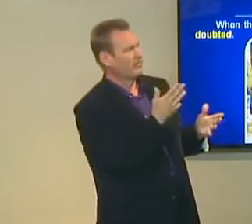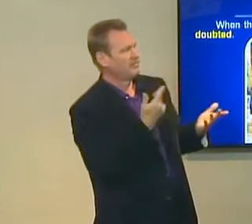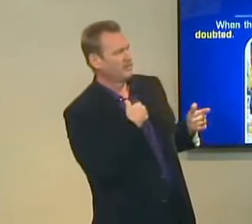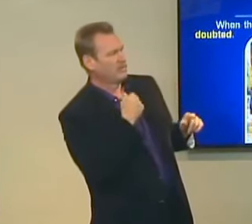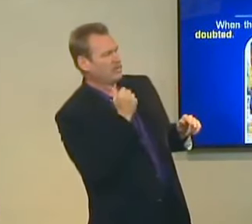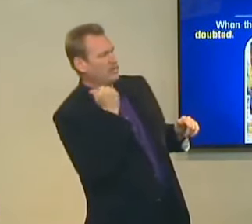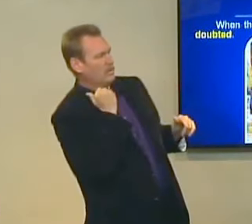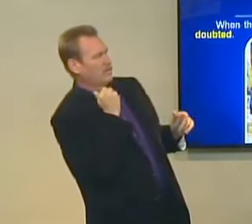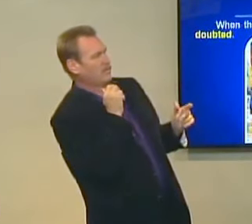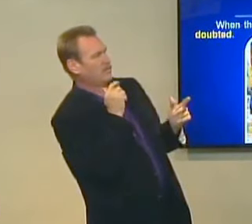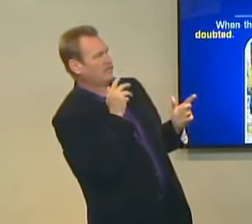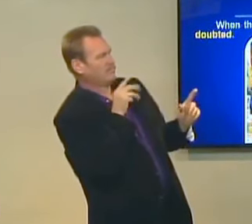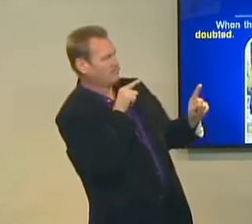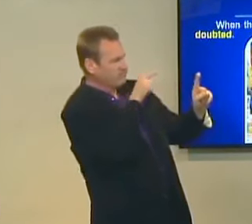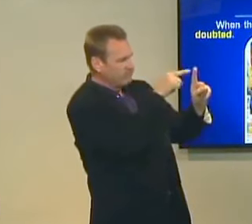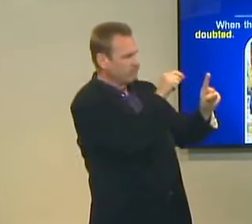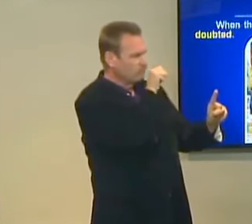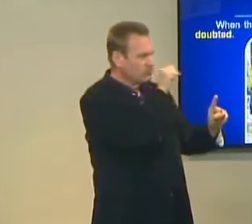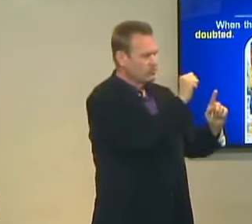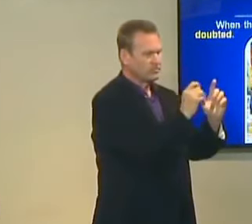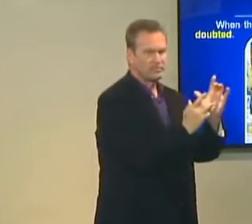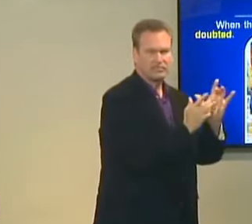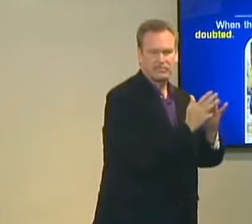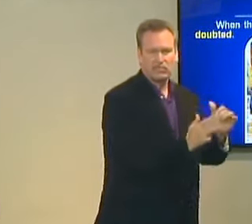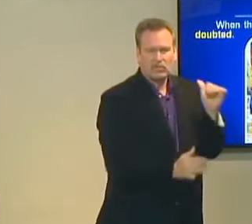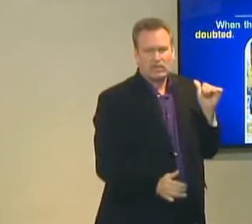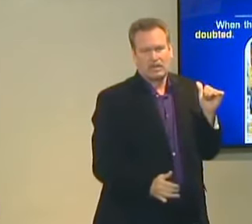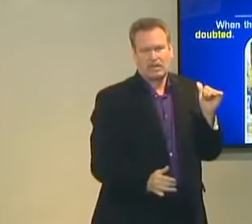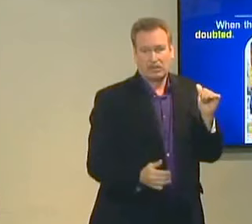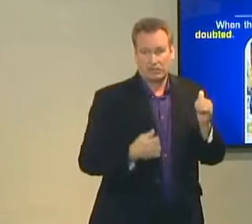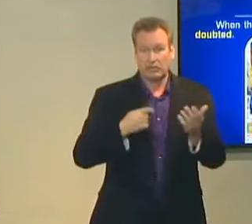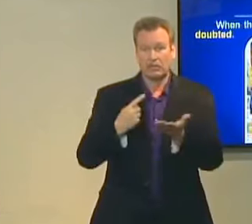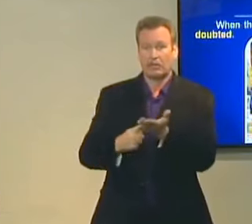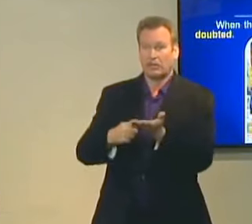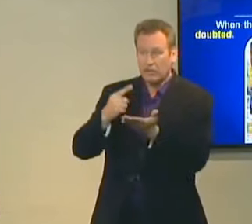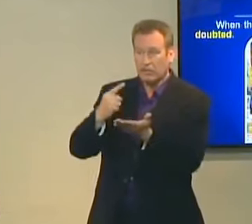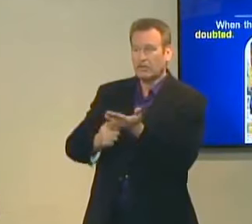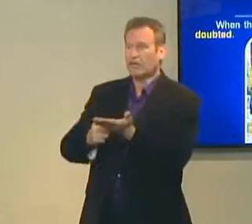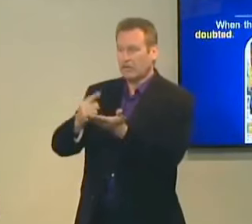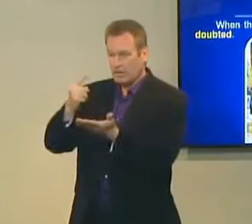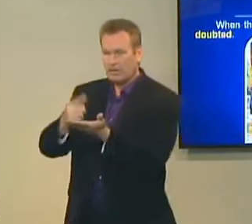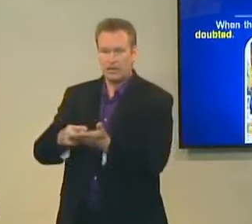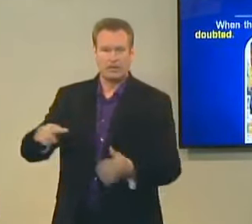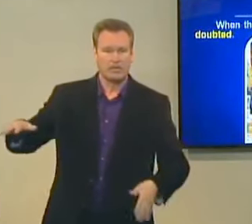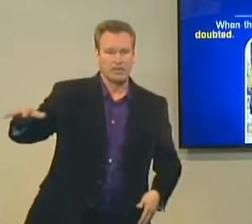Every day, see that. They would say, He is just an old man. I am not going to worship Him.